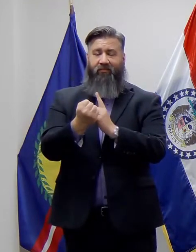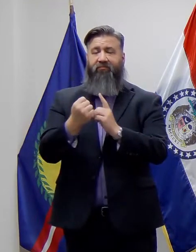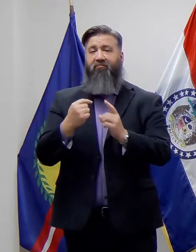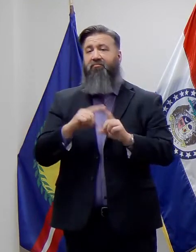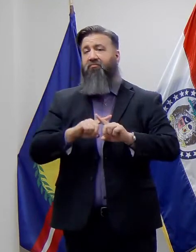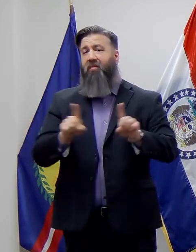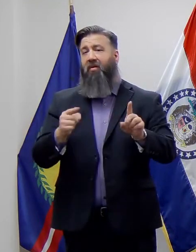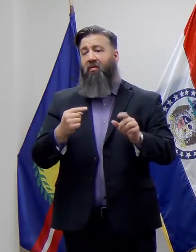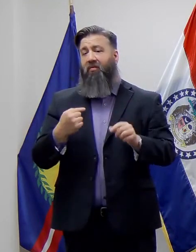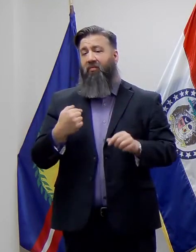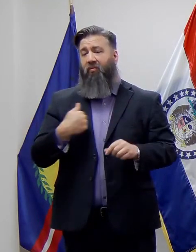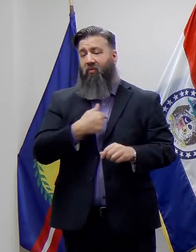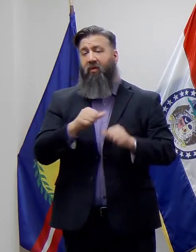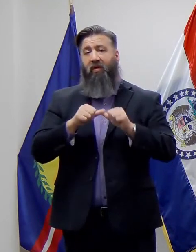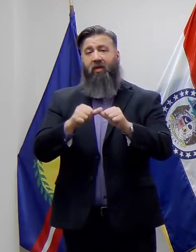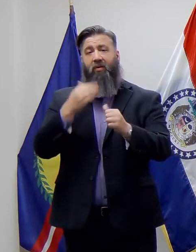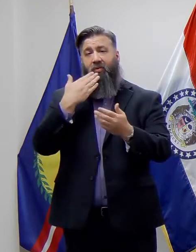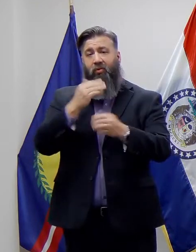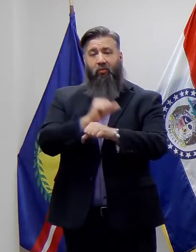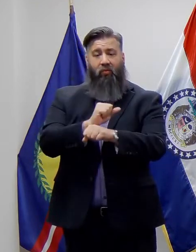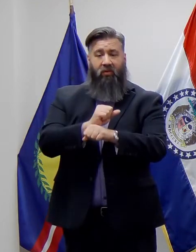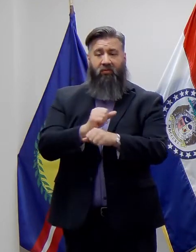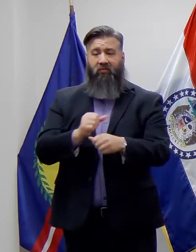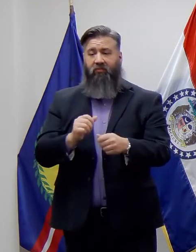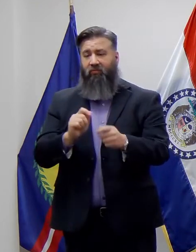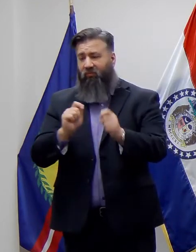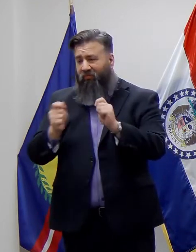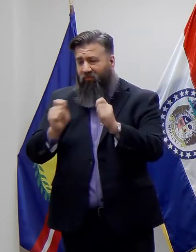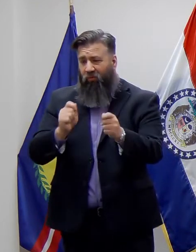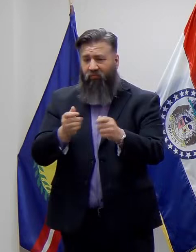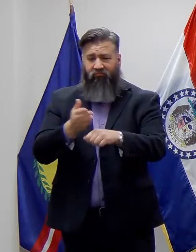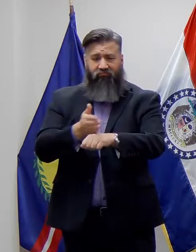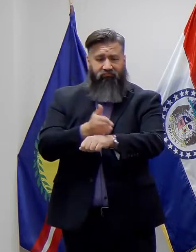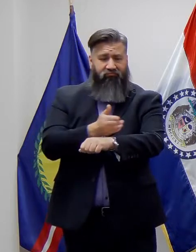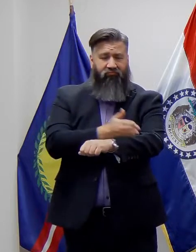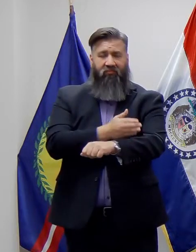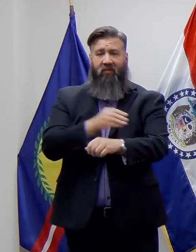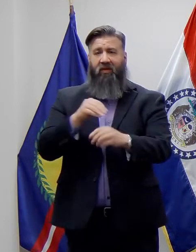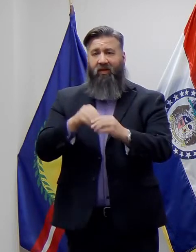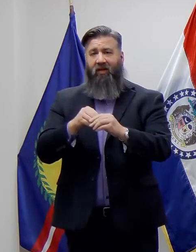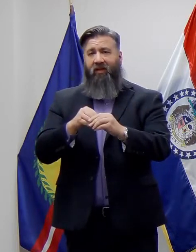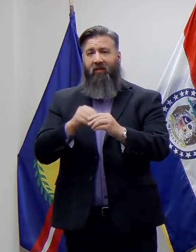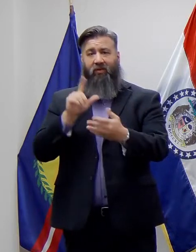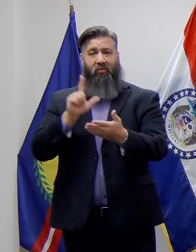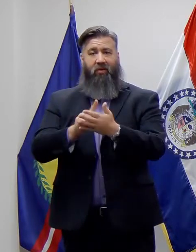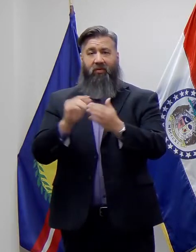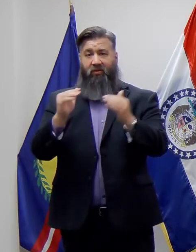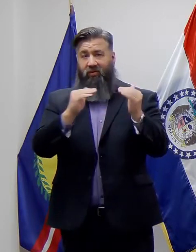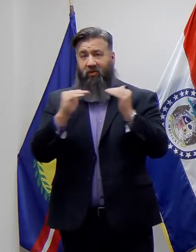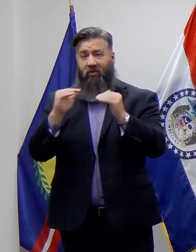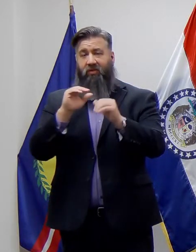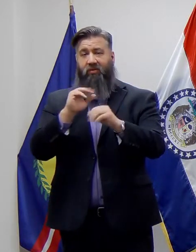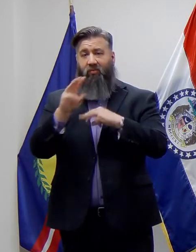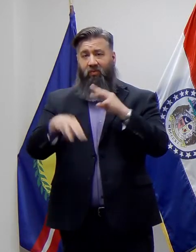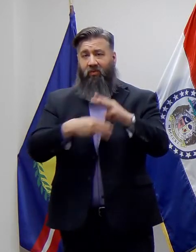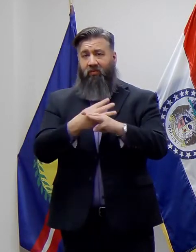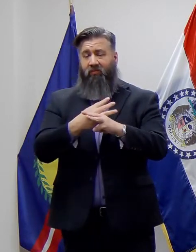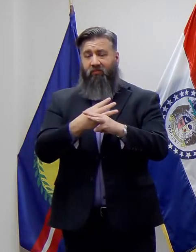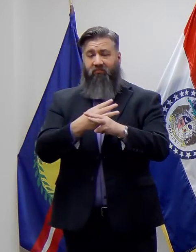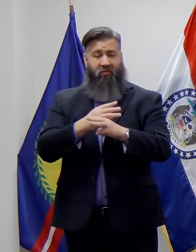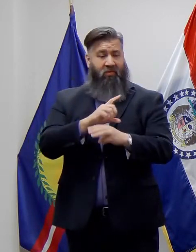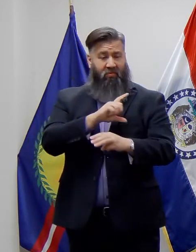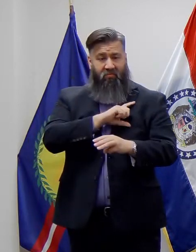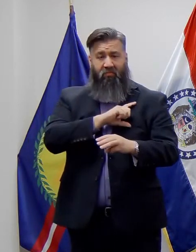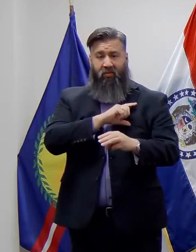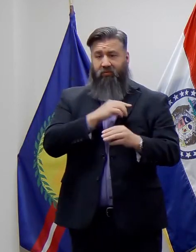continue to do a lot of good work in reform in the criminal justice world. Our police department was making a lot of progress. Our jail was making